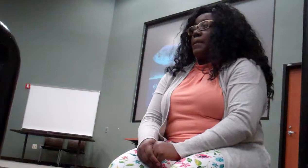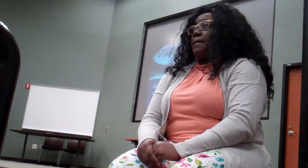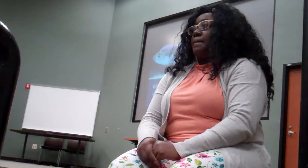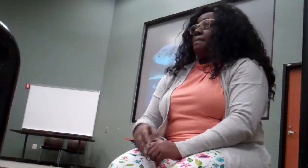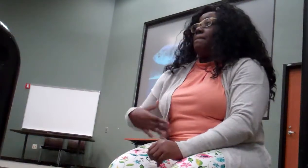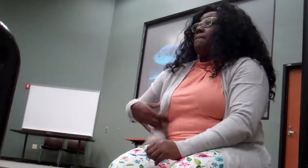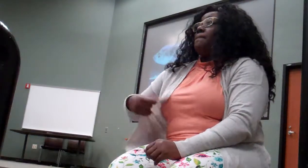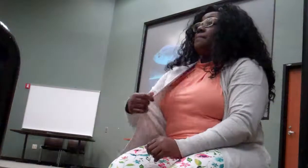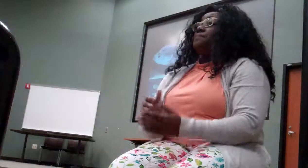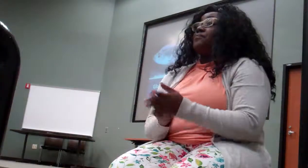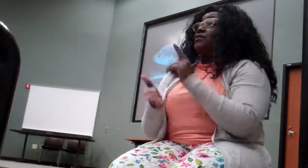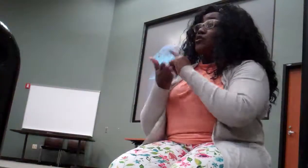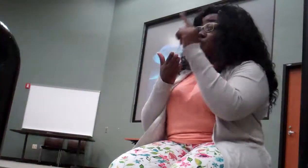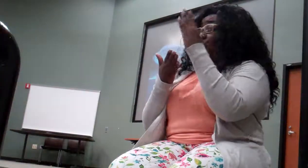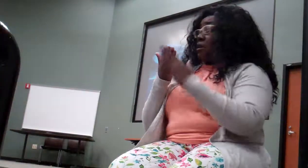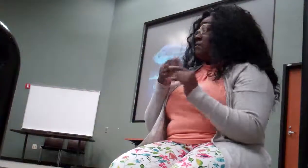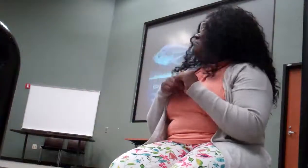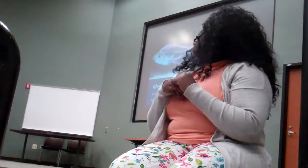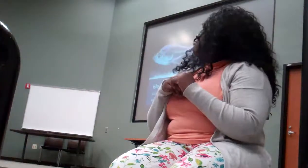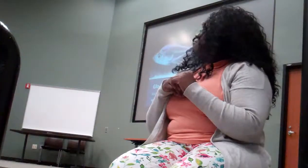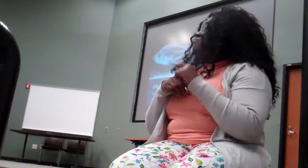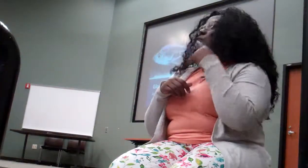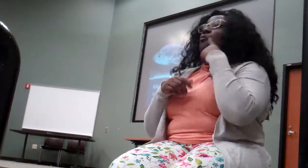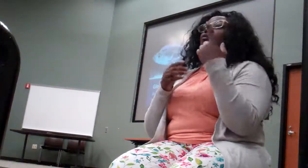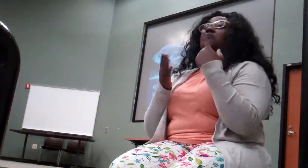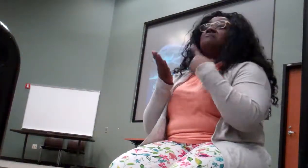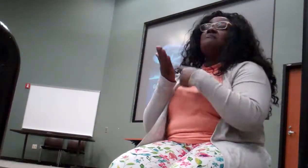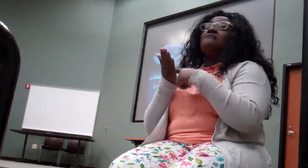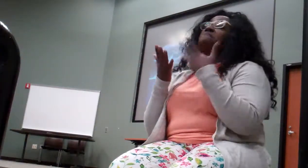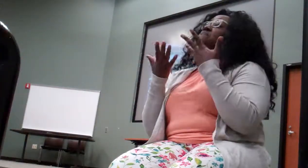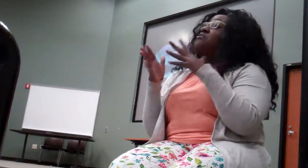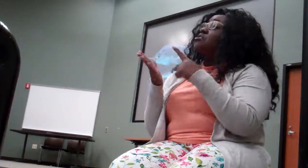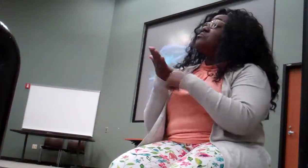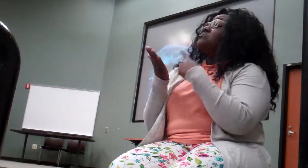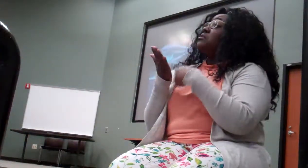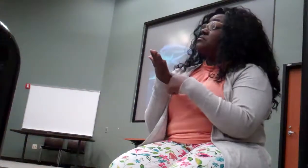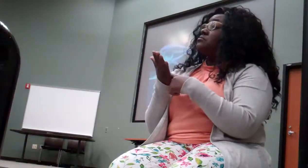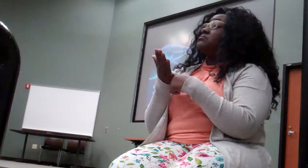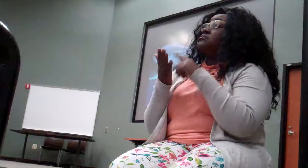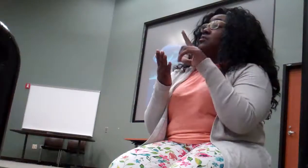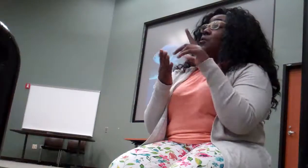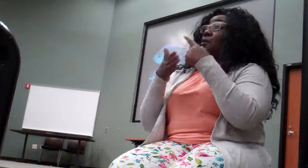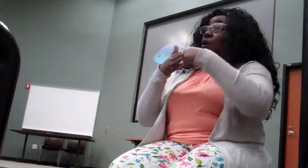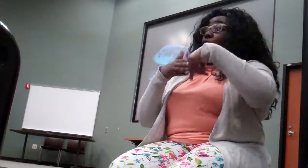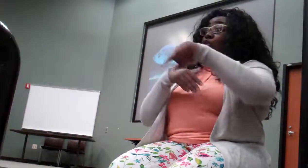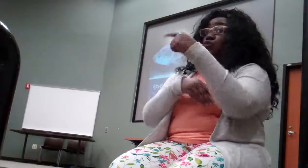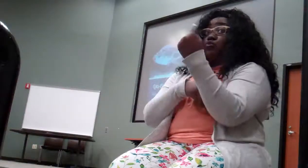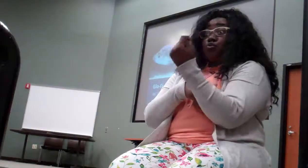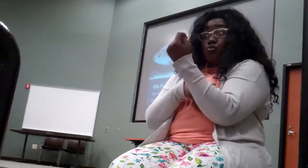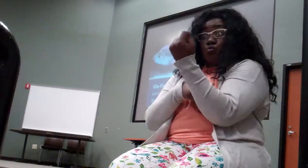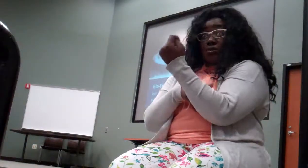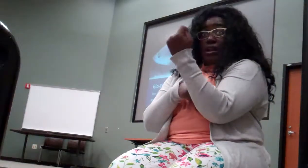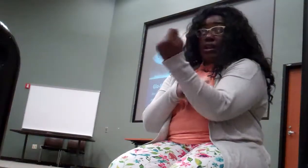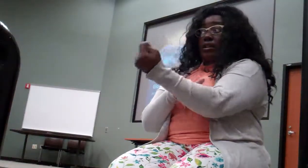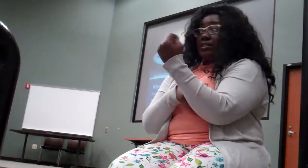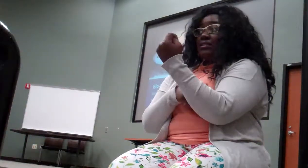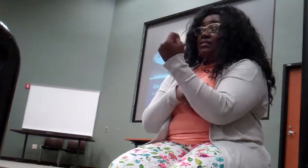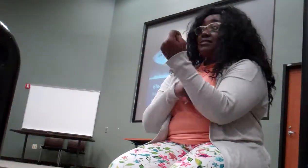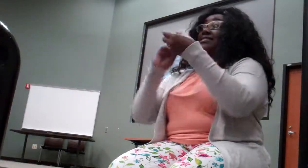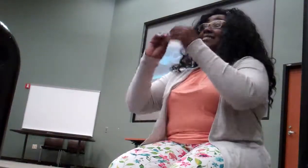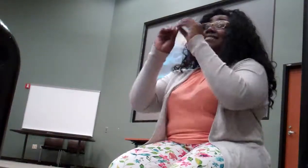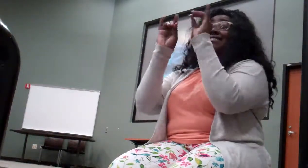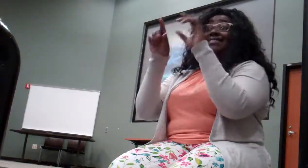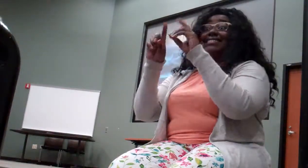But this week, as I said, we're going to finish up those learning objectives because don't forget, on Tuesday, 1 week from today, is exam 4.